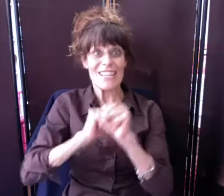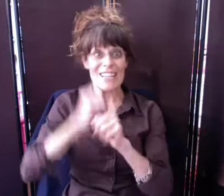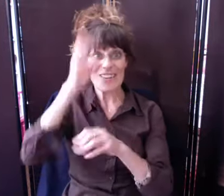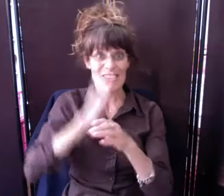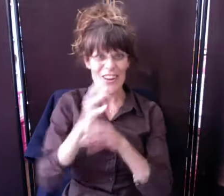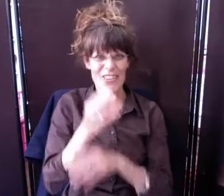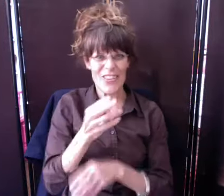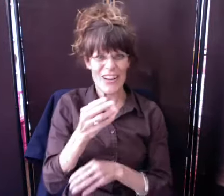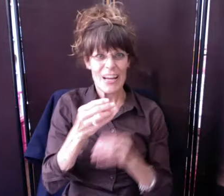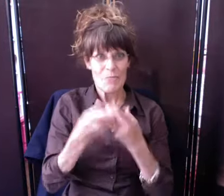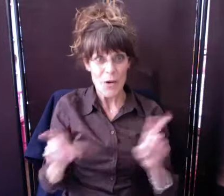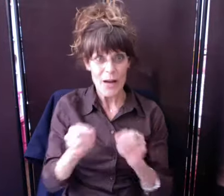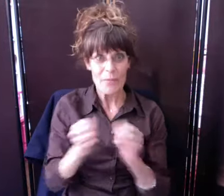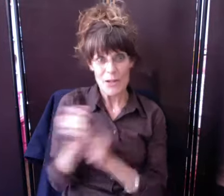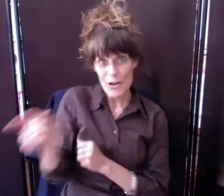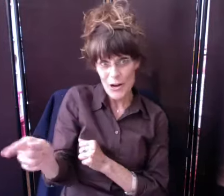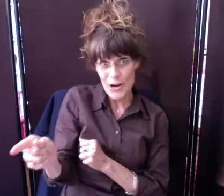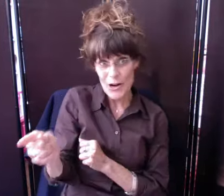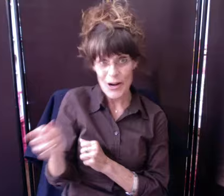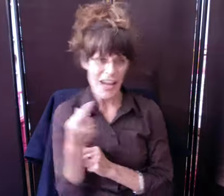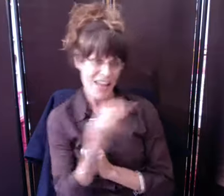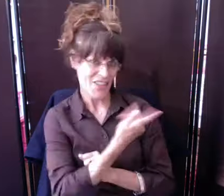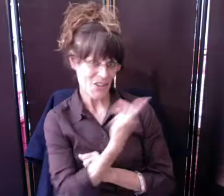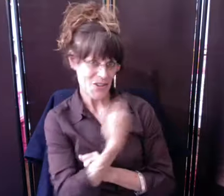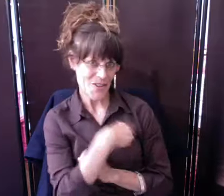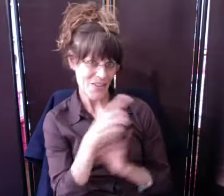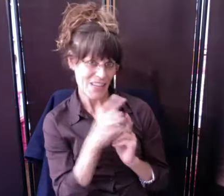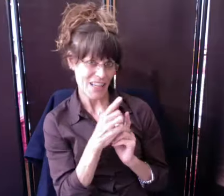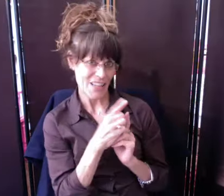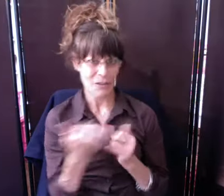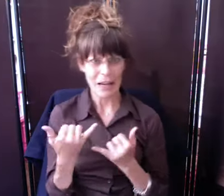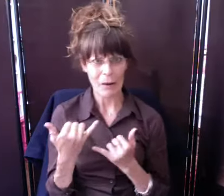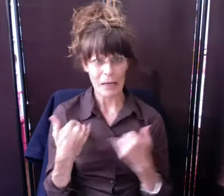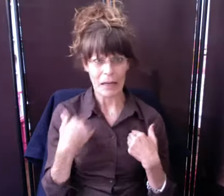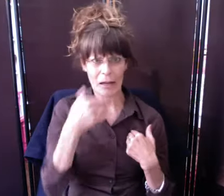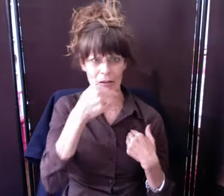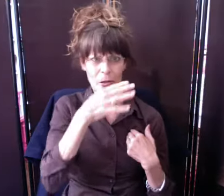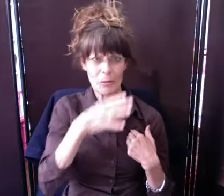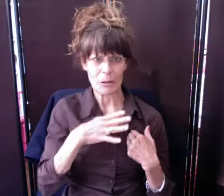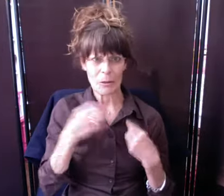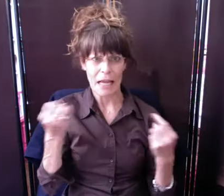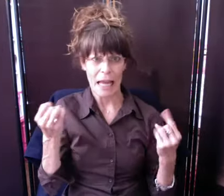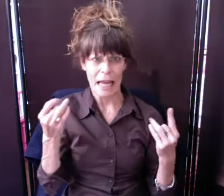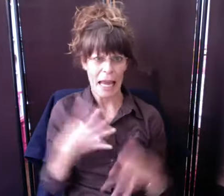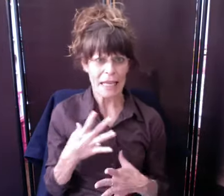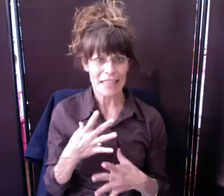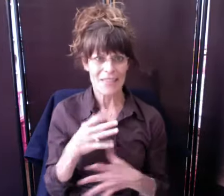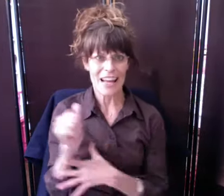AA. So, so I already have a lady that hates me in AA plus all her friends, with my little 20-year-old butt running